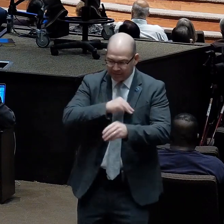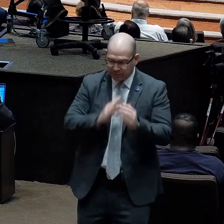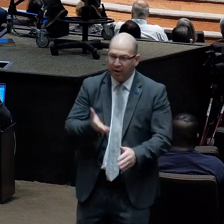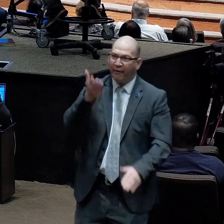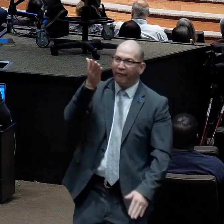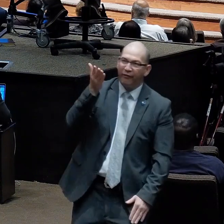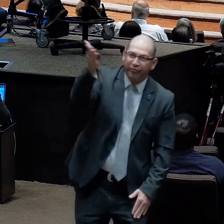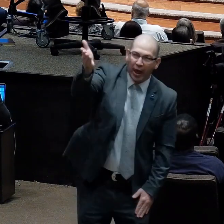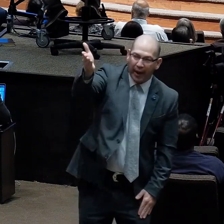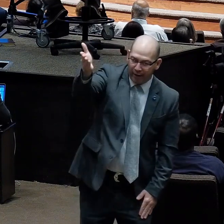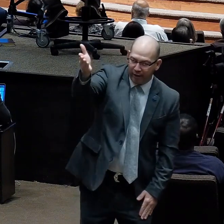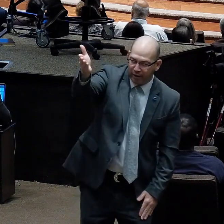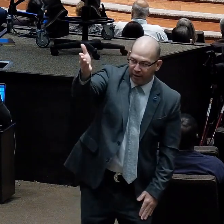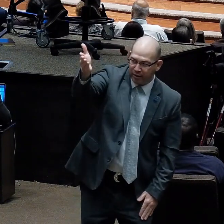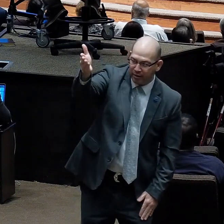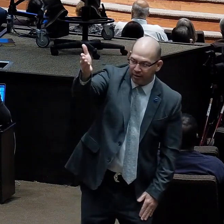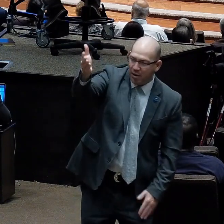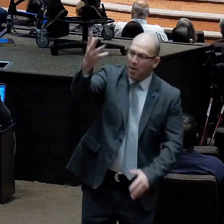around here.